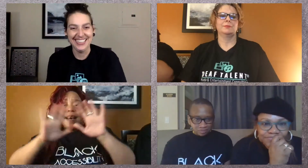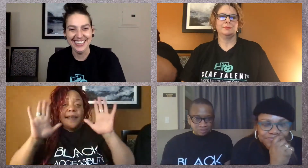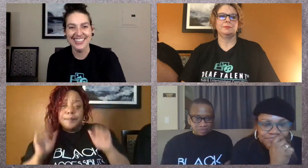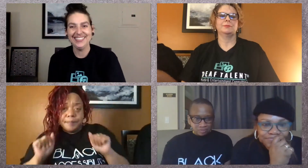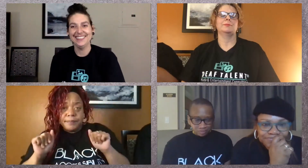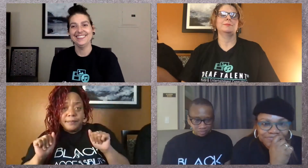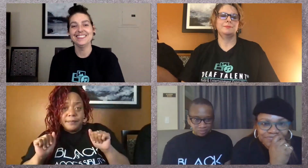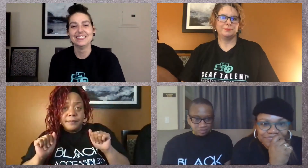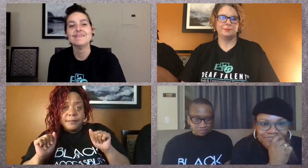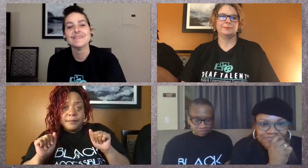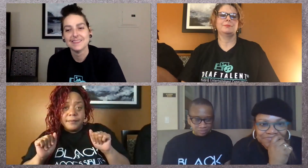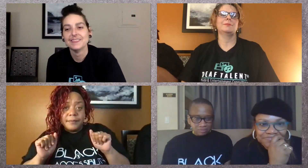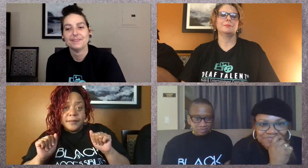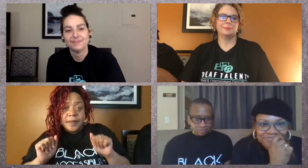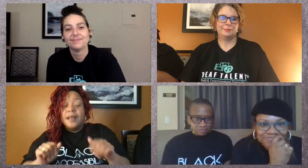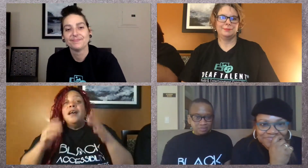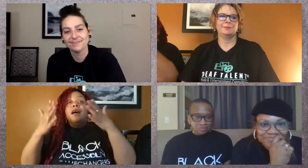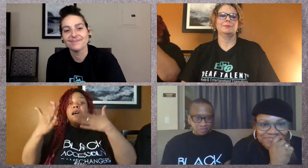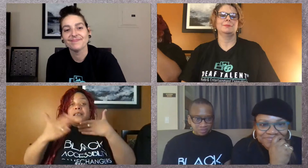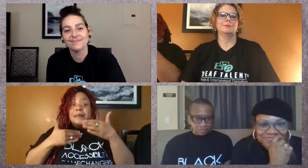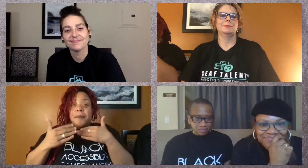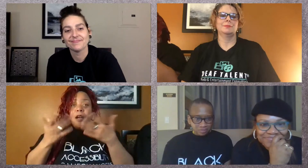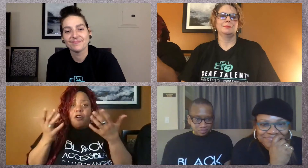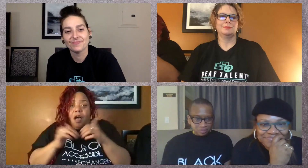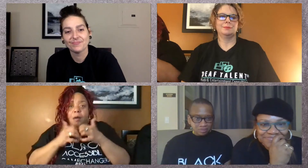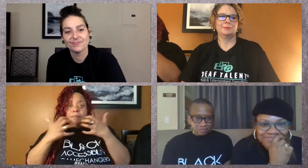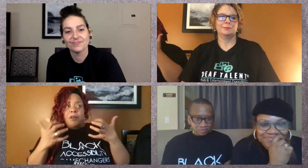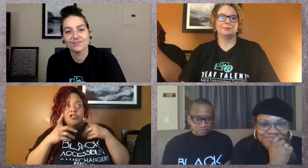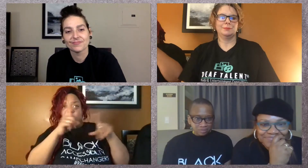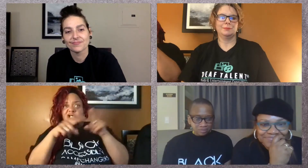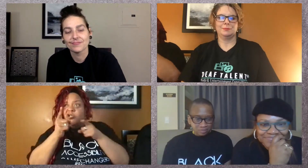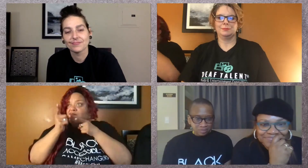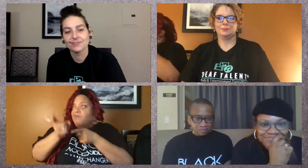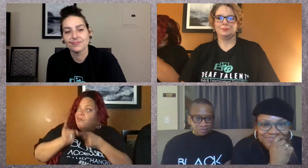And we will until the end of time.